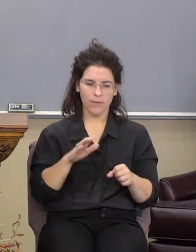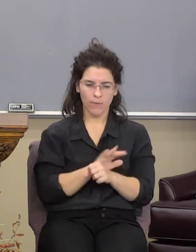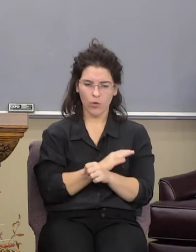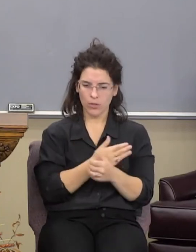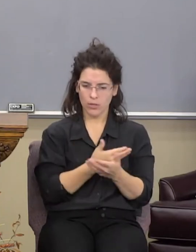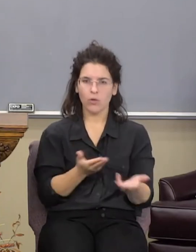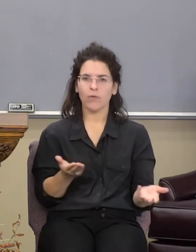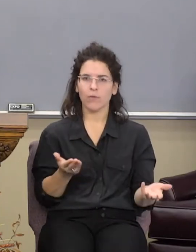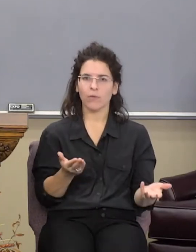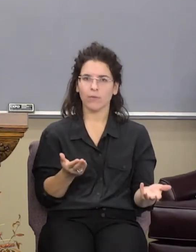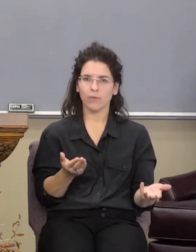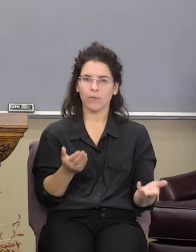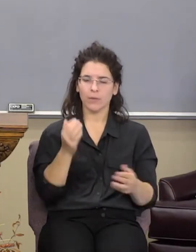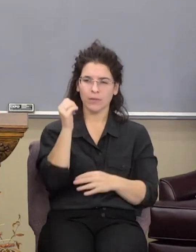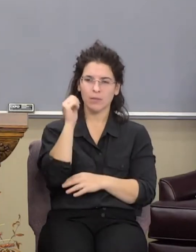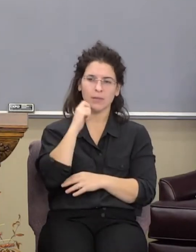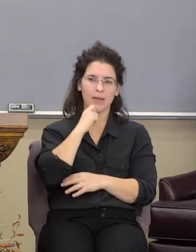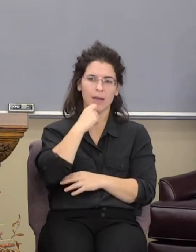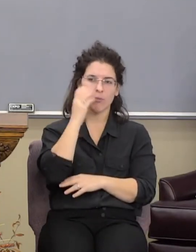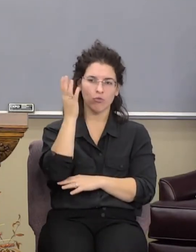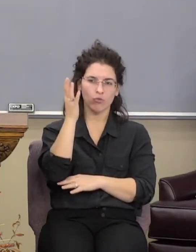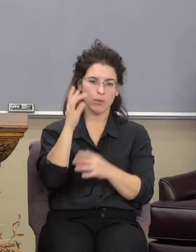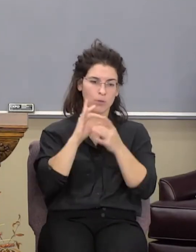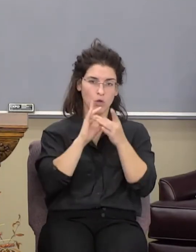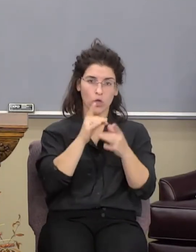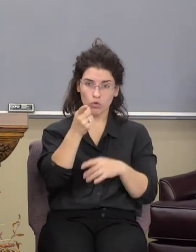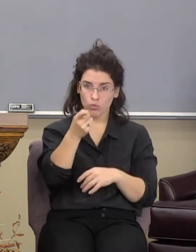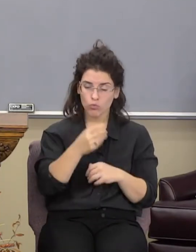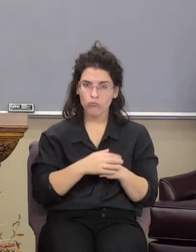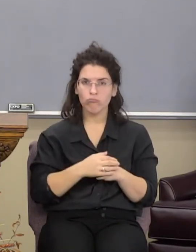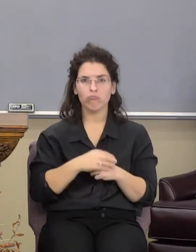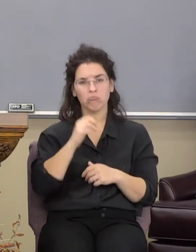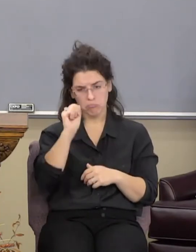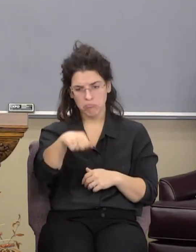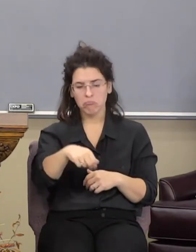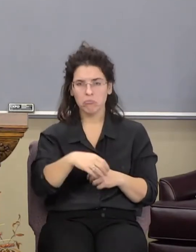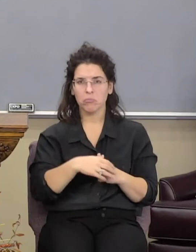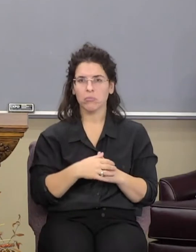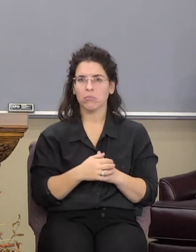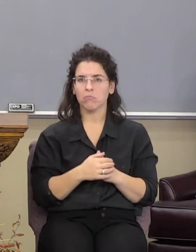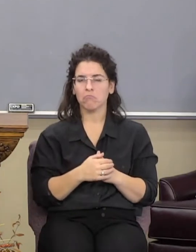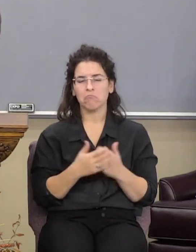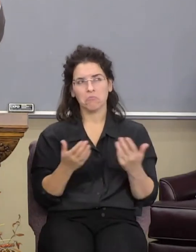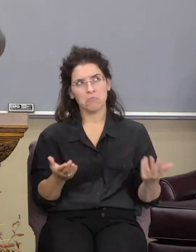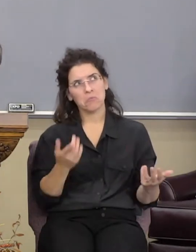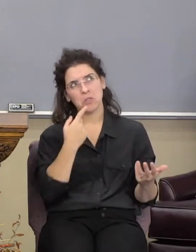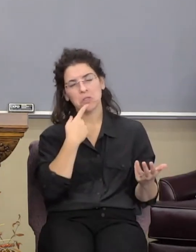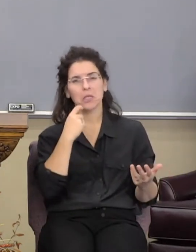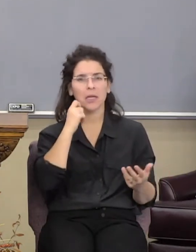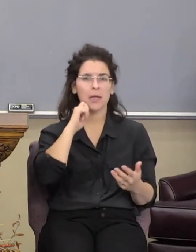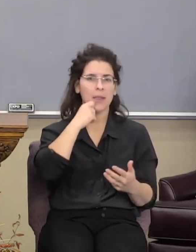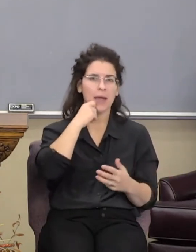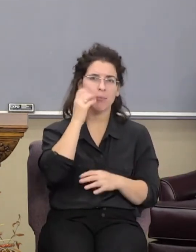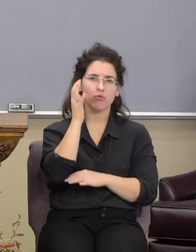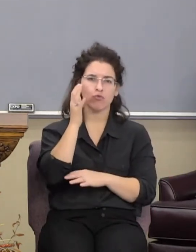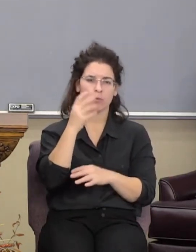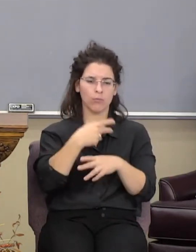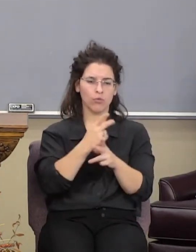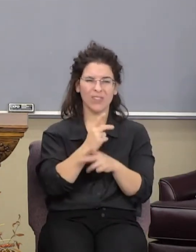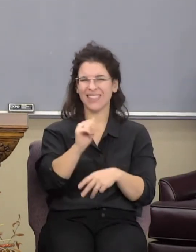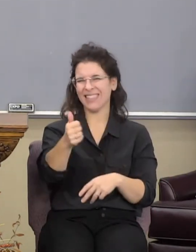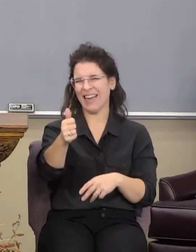thereof. Does that apple tree belong to you? Yeah. So let's say the apple tree produces 10